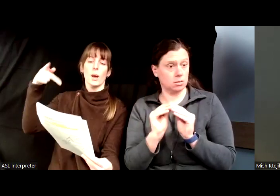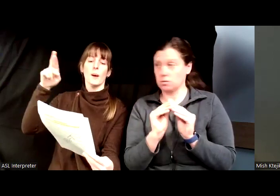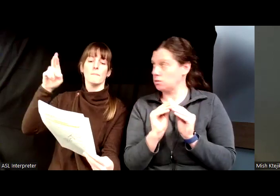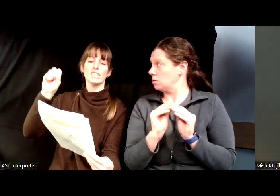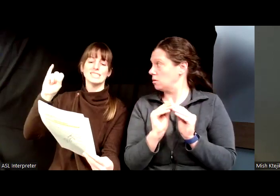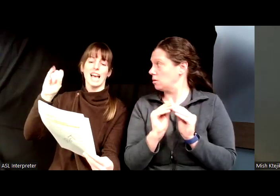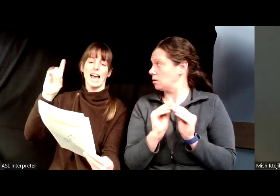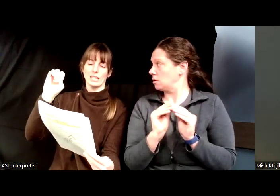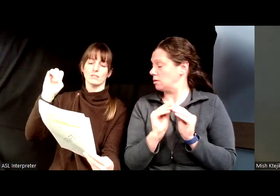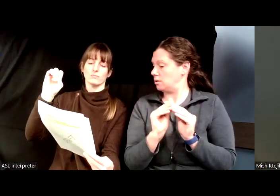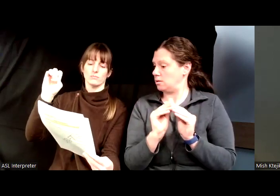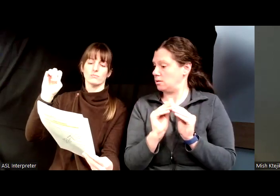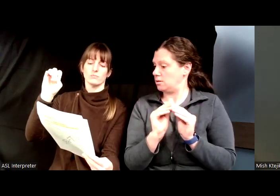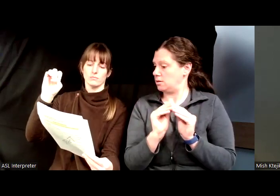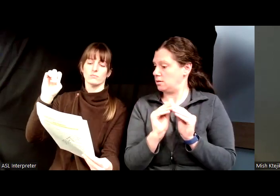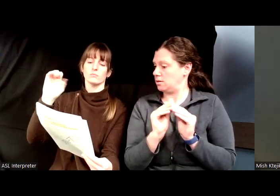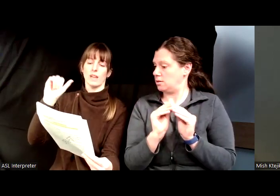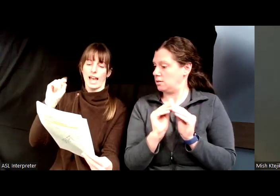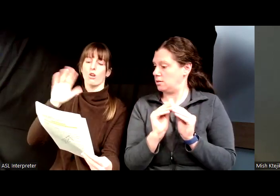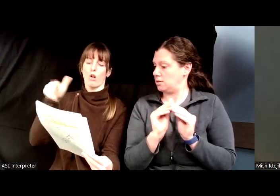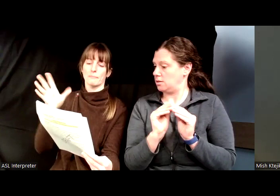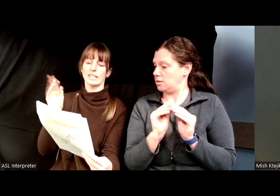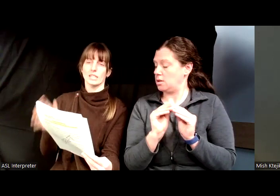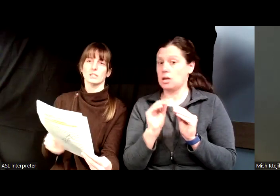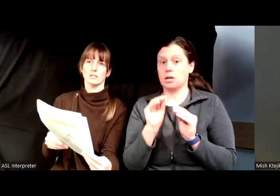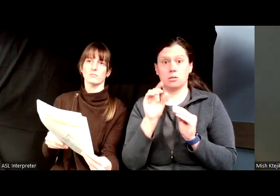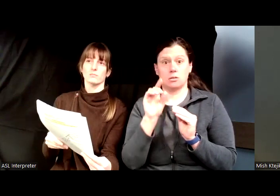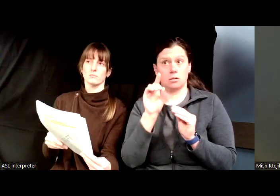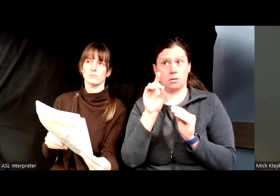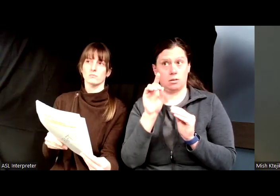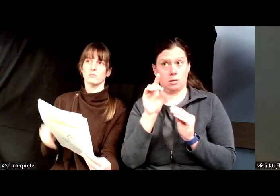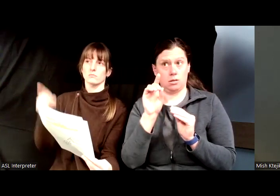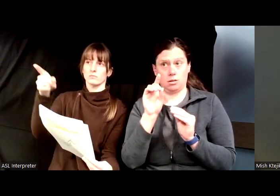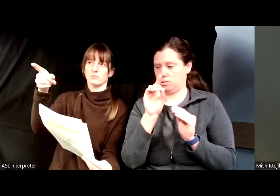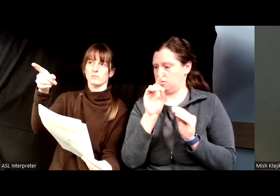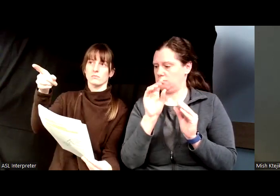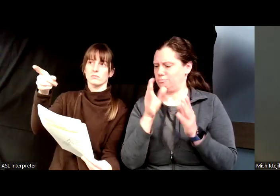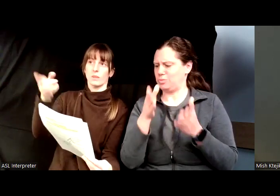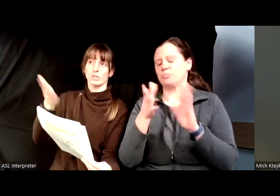be present, must preside at all meetings.